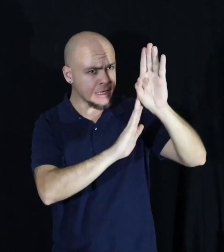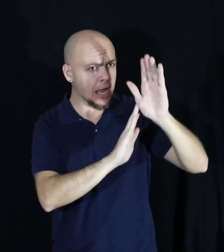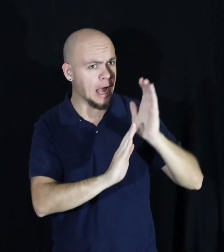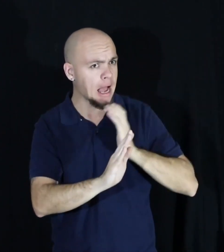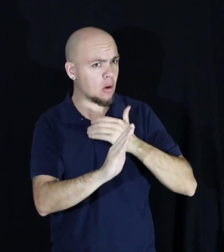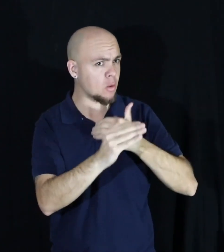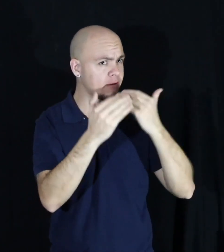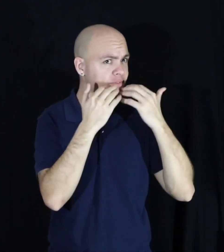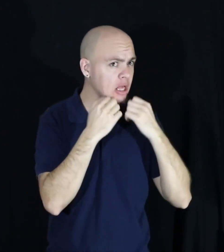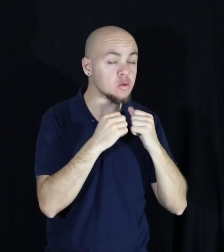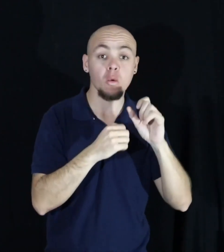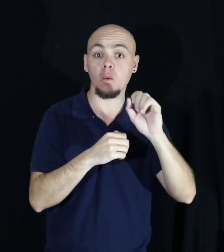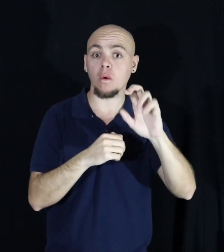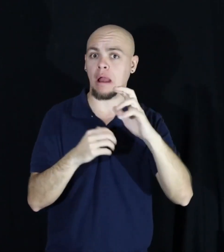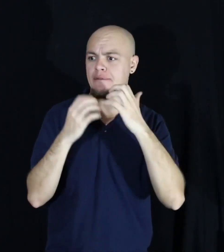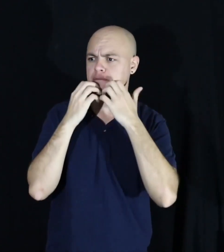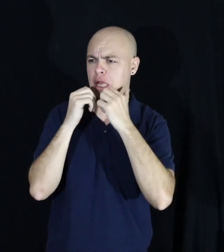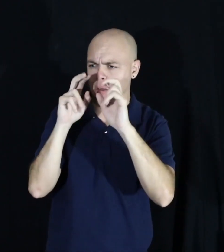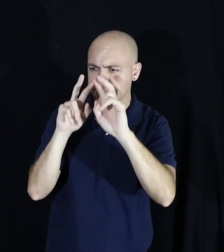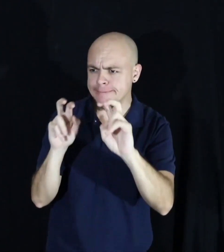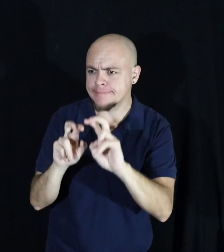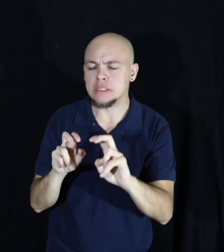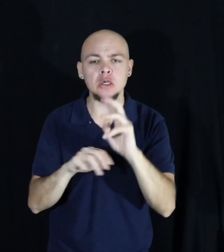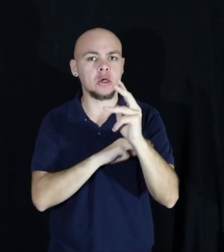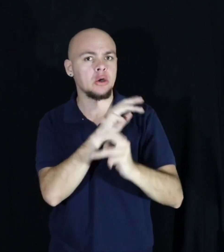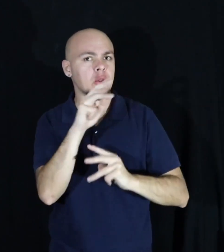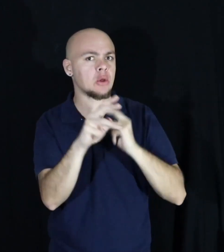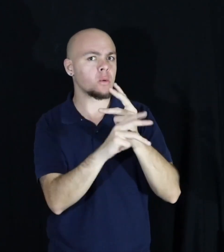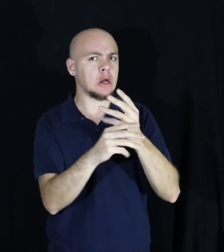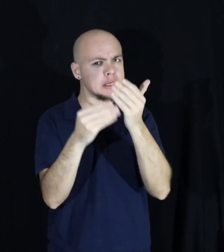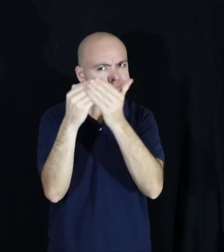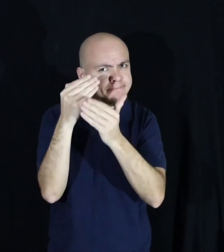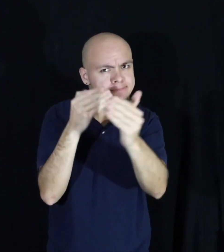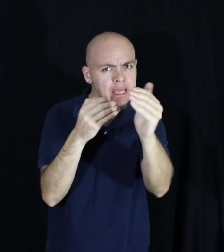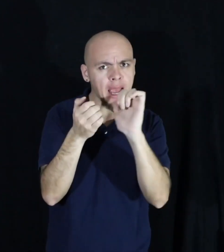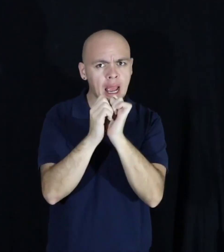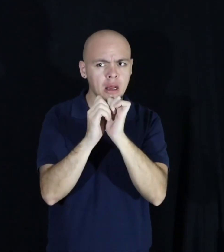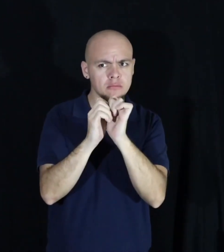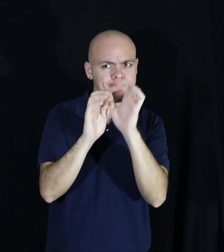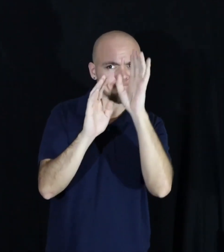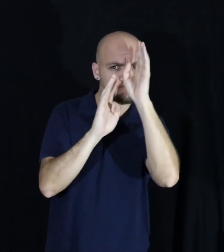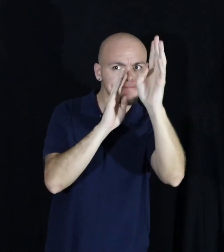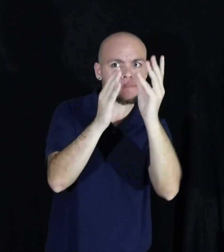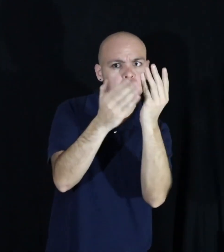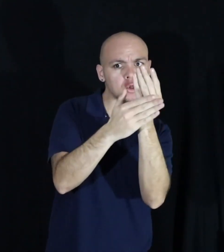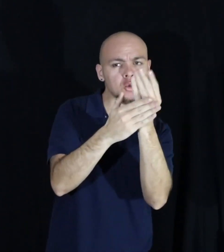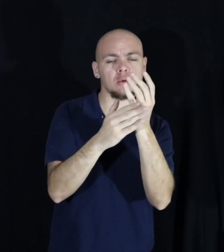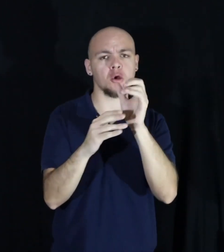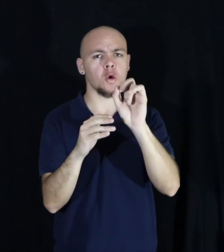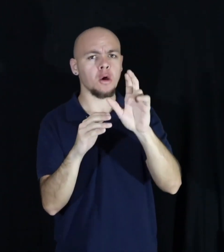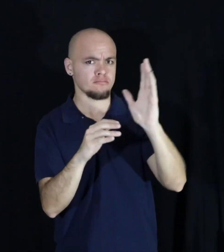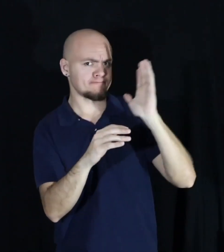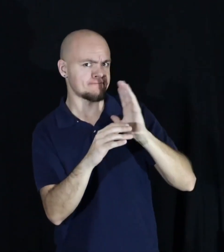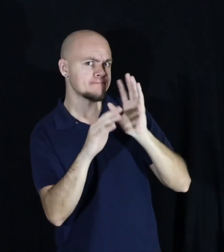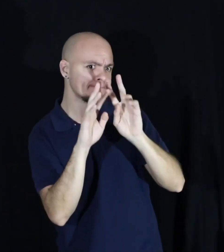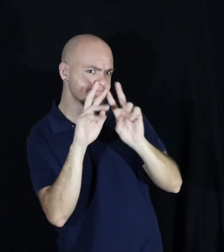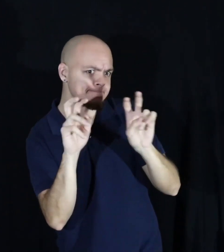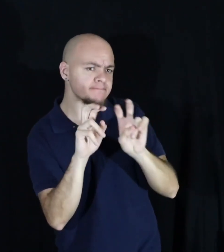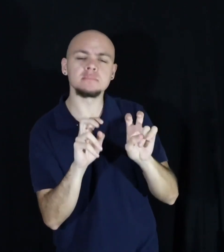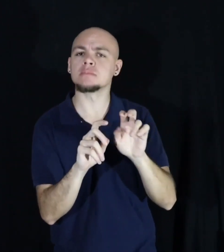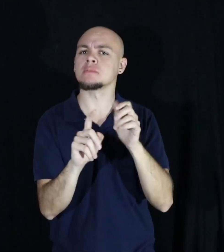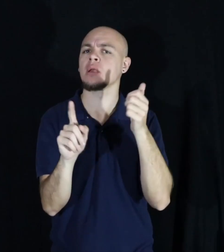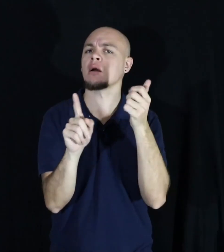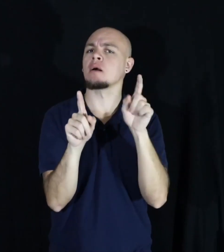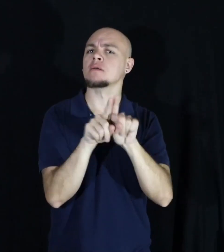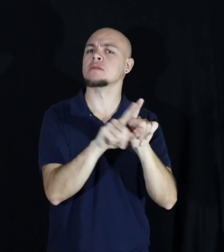our ideologies, how we view the world and its path forward. And finally, this ritual can be a mirror that we